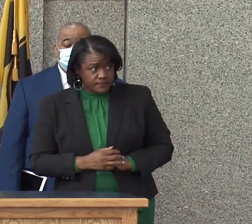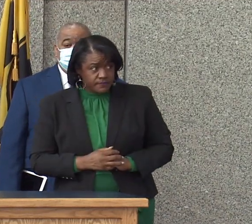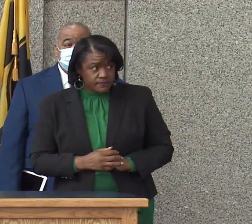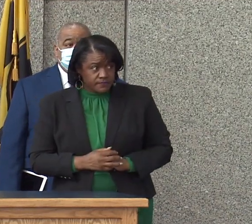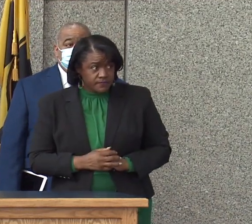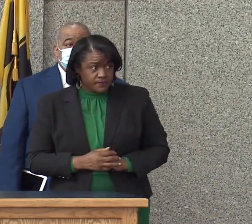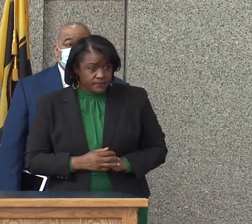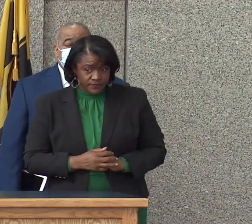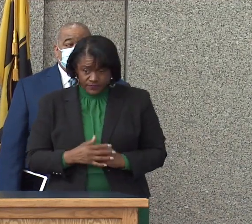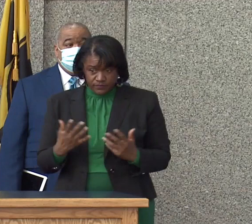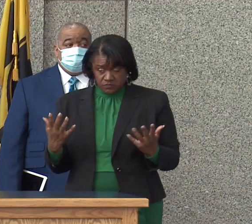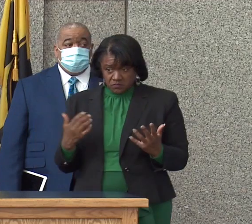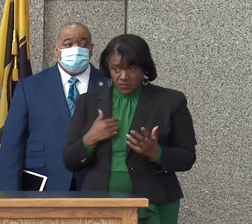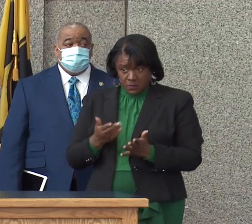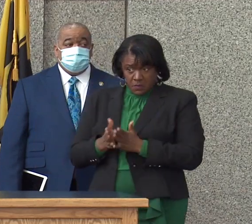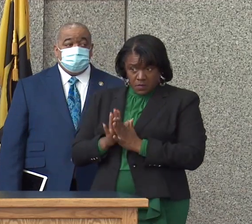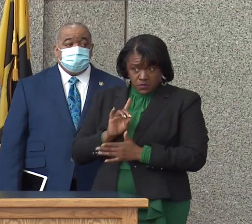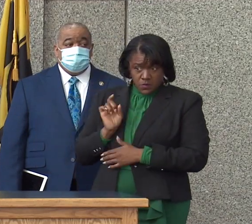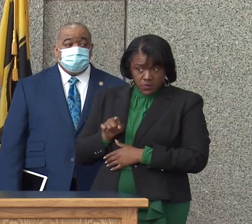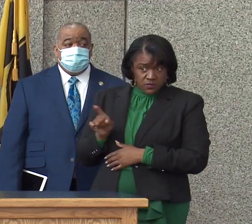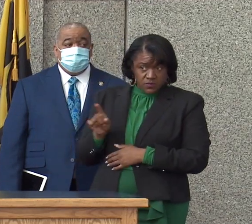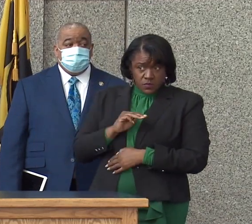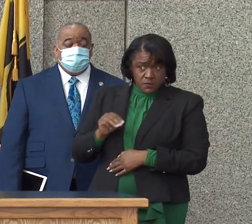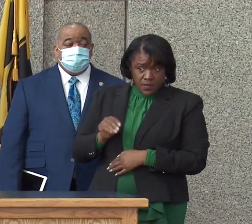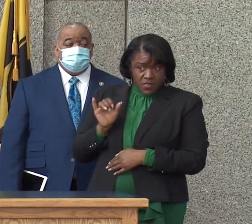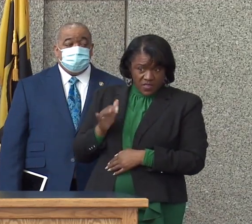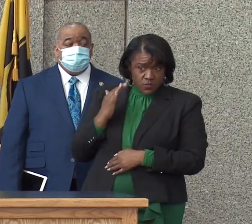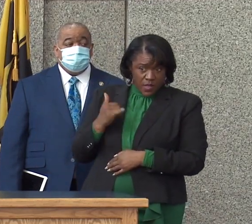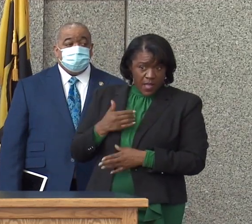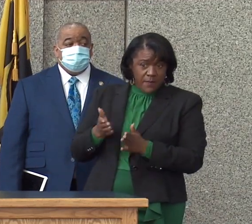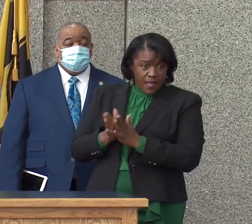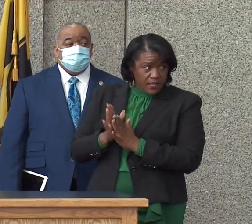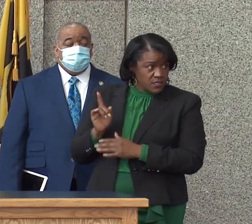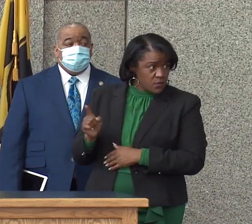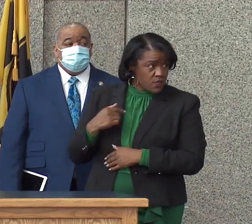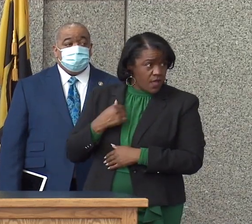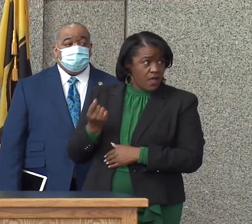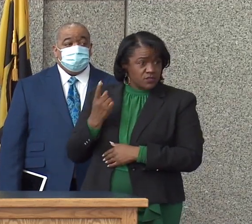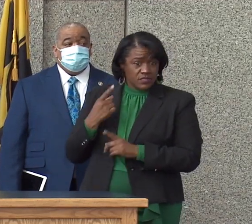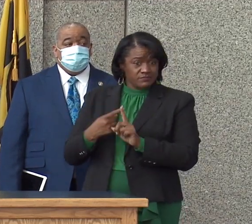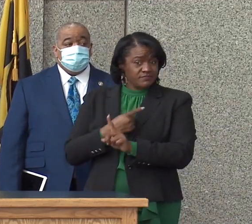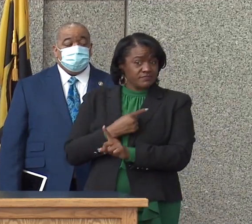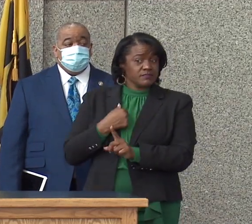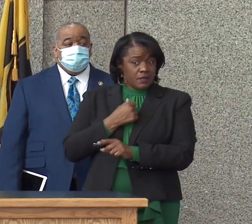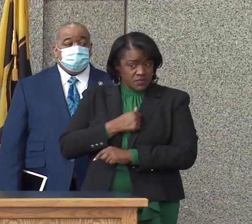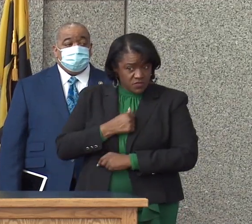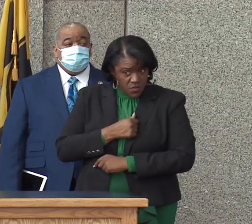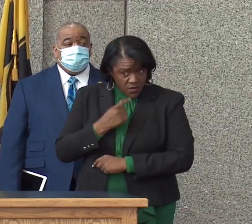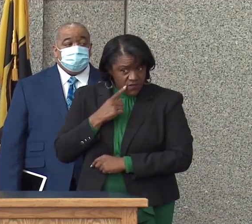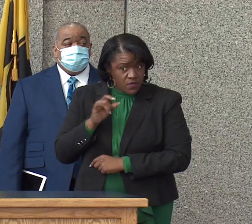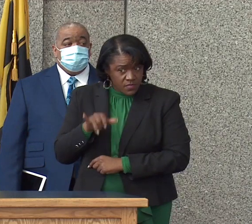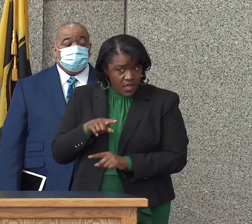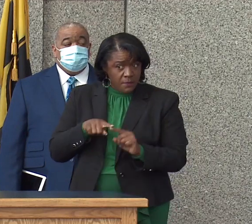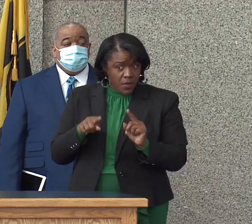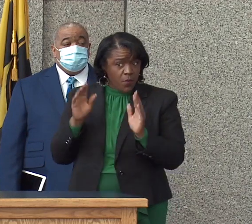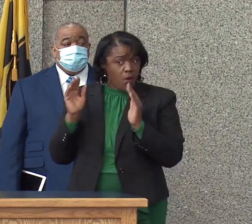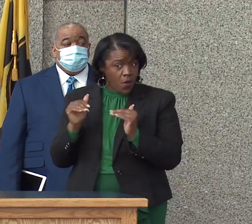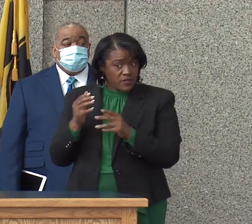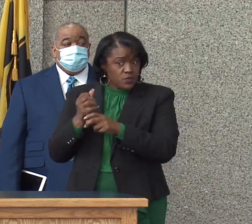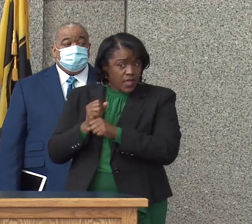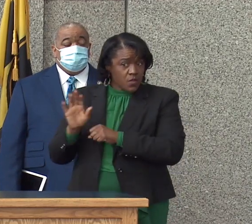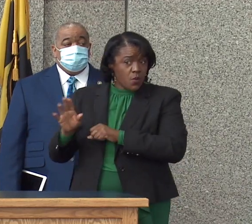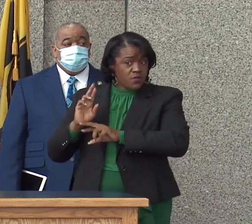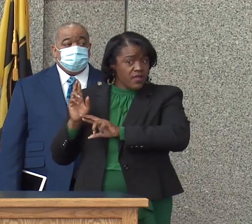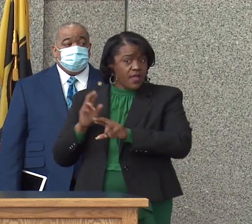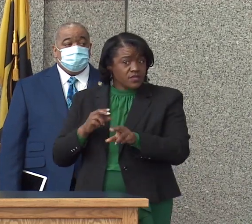This is our opportunity to ask you questions, Mr. Mayor, so that's why I'm asking you the question. I understand it's off topic, and I apologize for that, but we're hoping to just get your